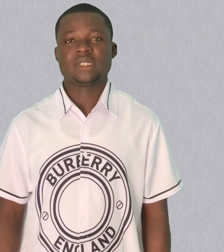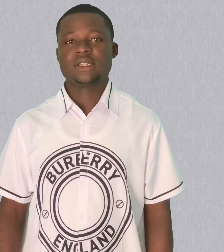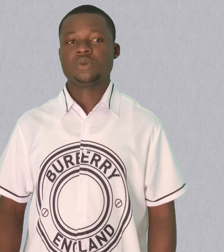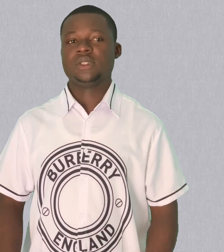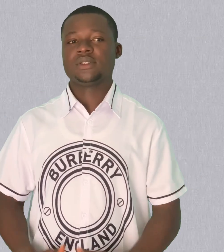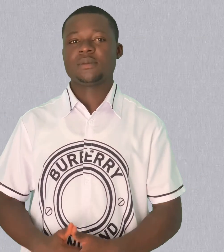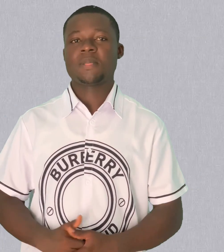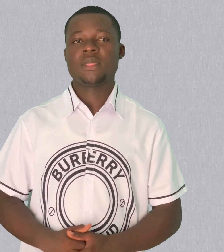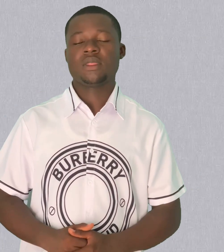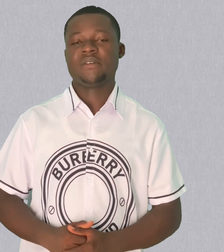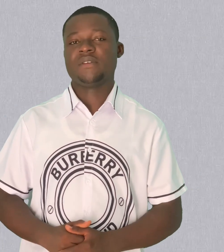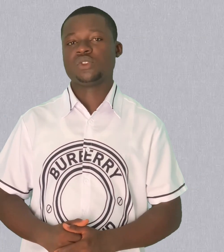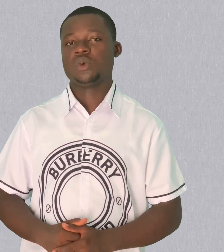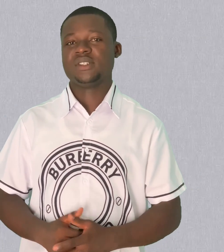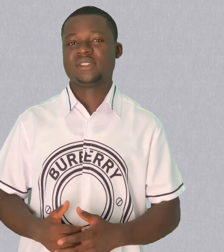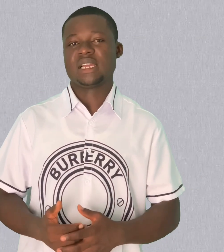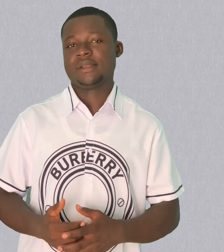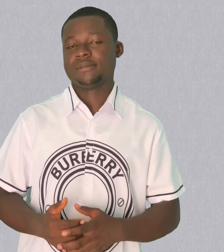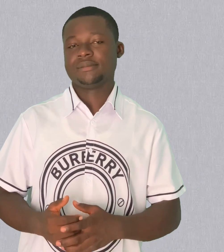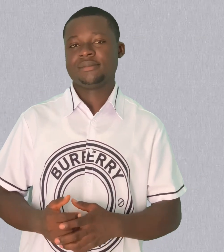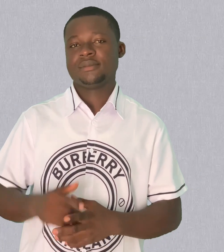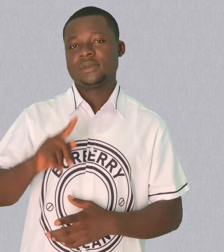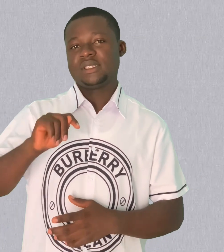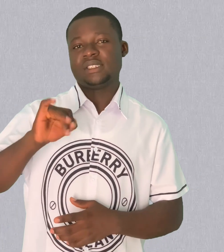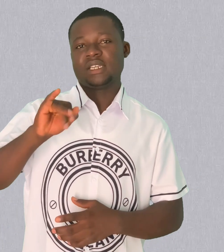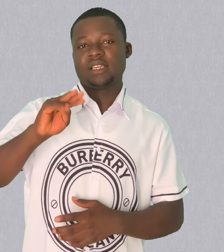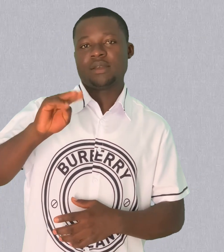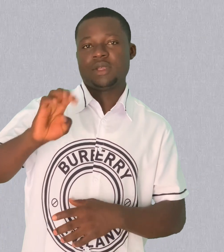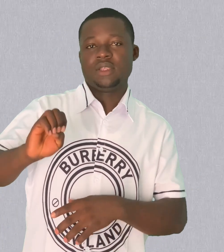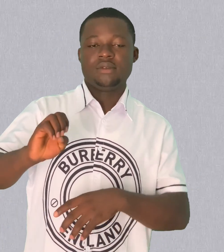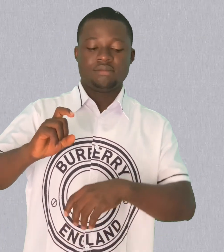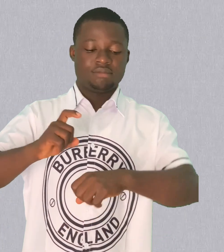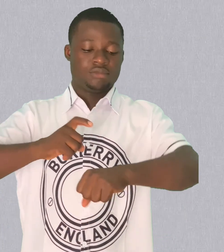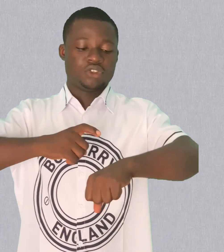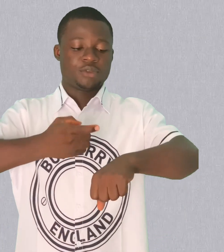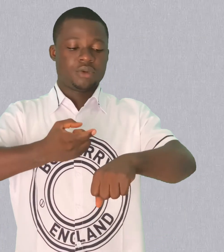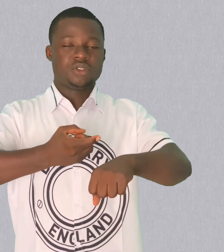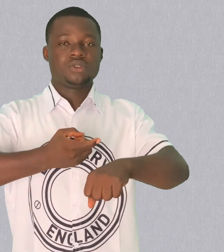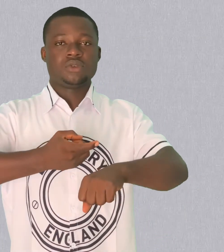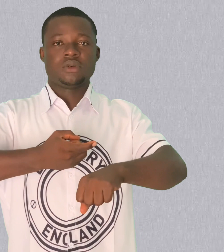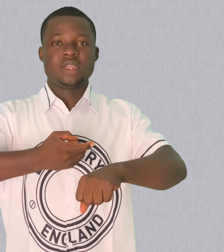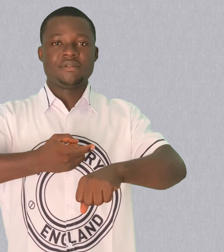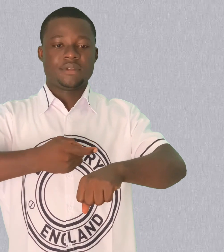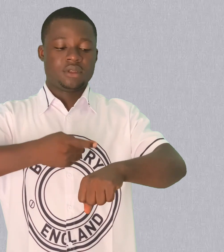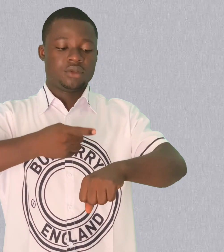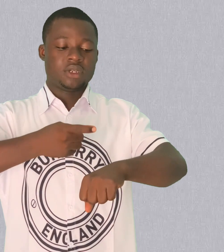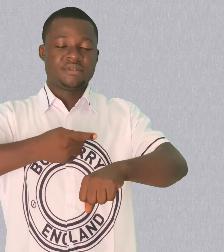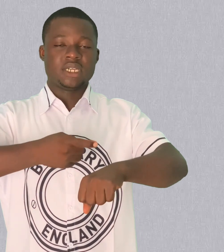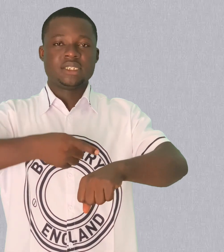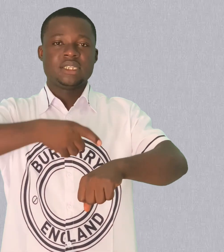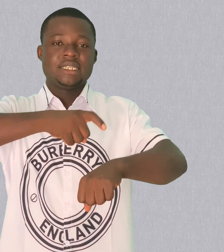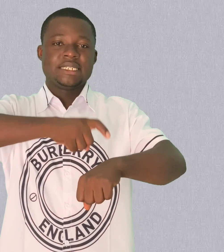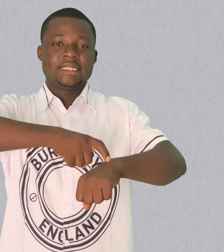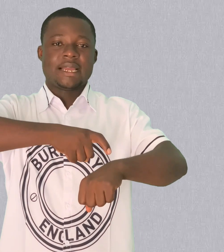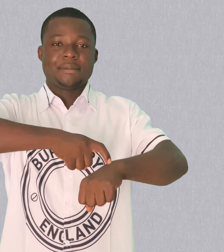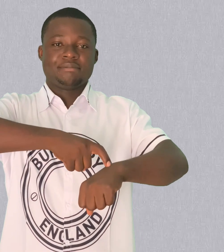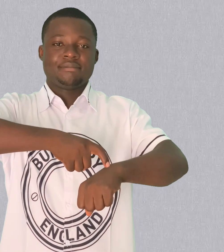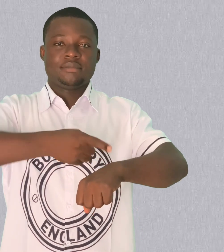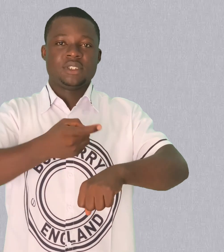Start with the first word is time. T-I-M-E. Just point to your left hand. Time. This is